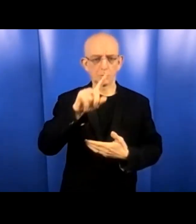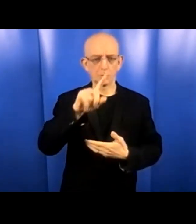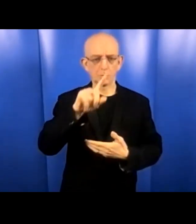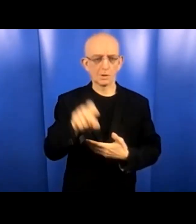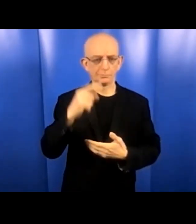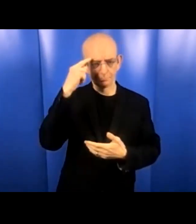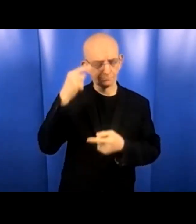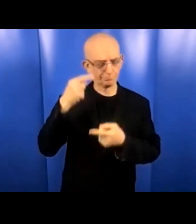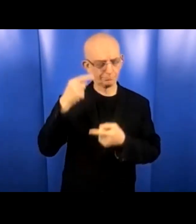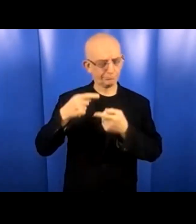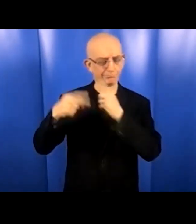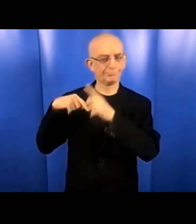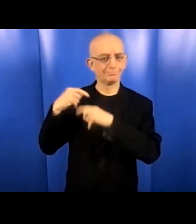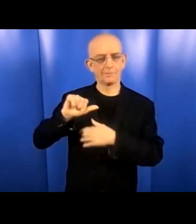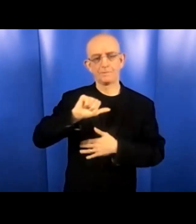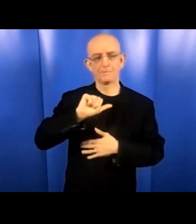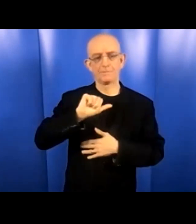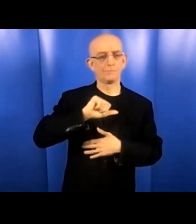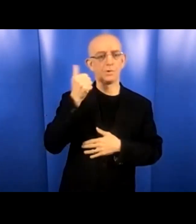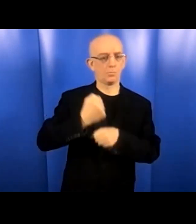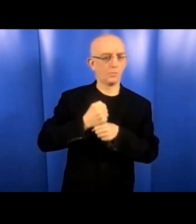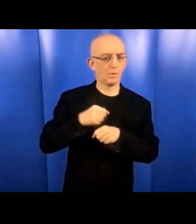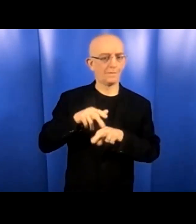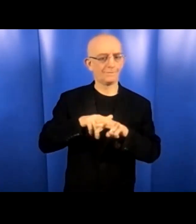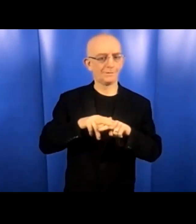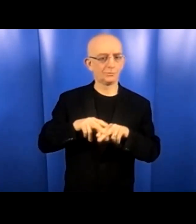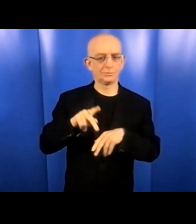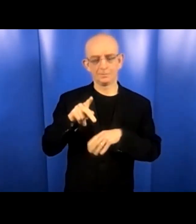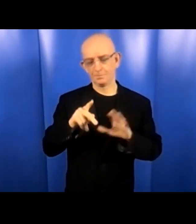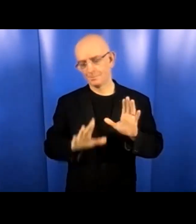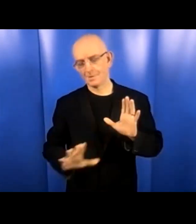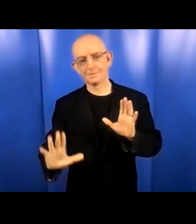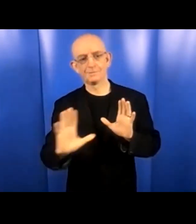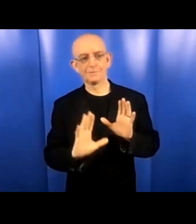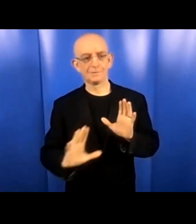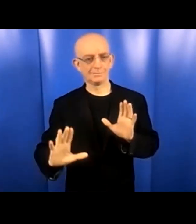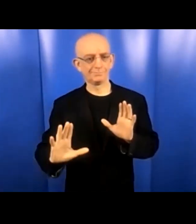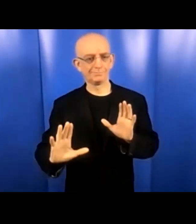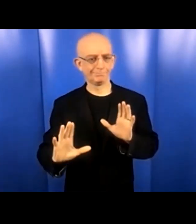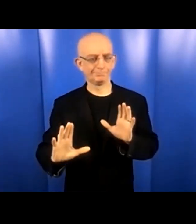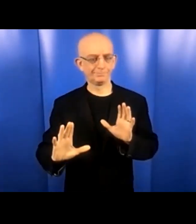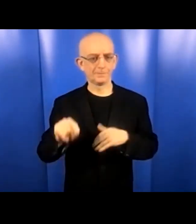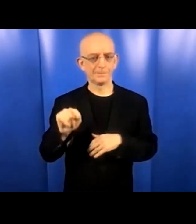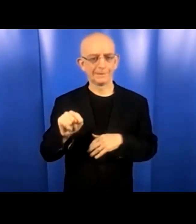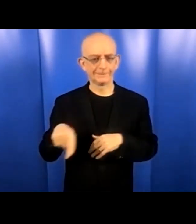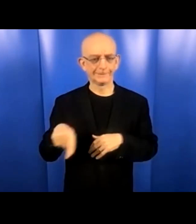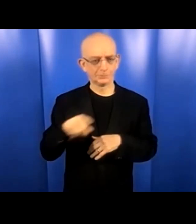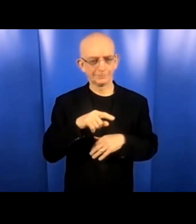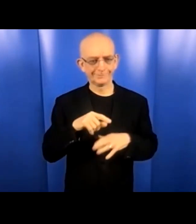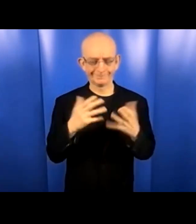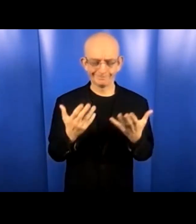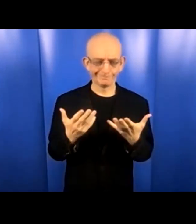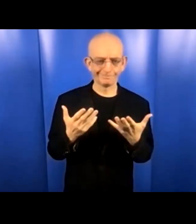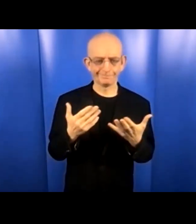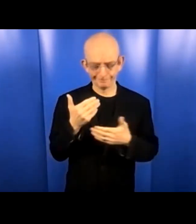the Pacific, where in trying to in the days they were forming